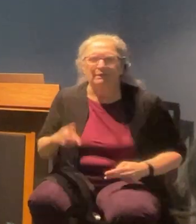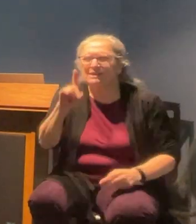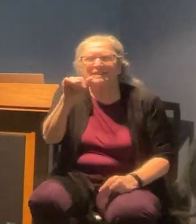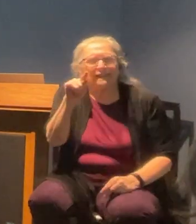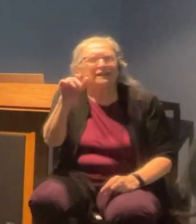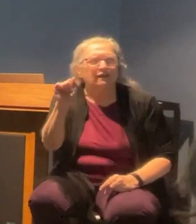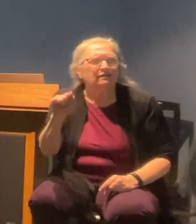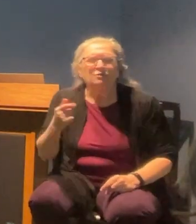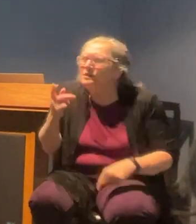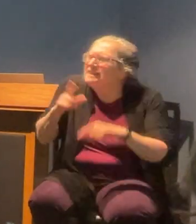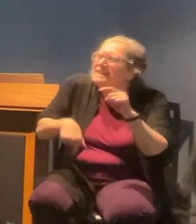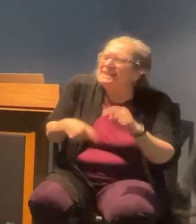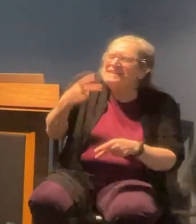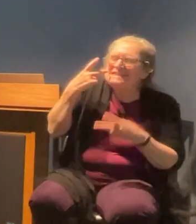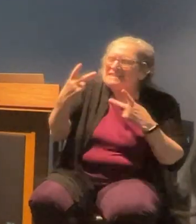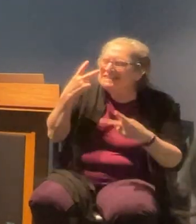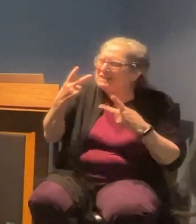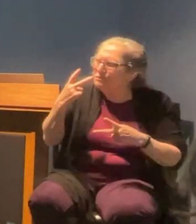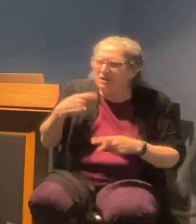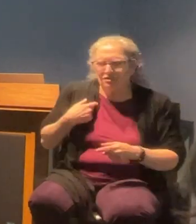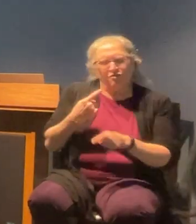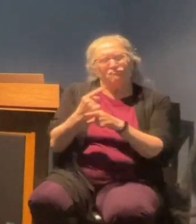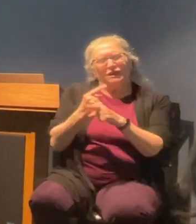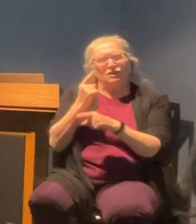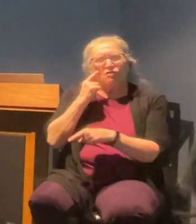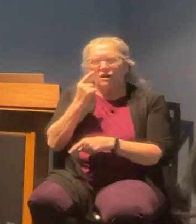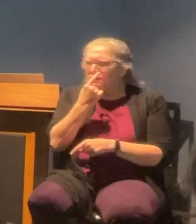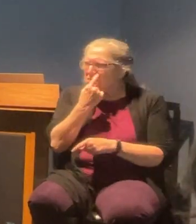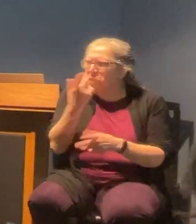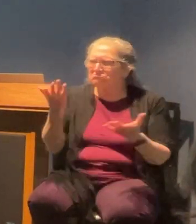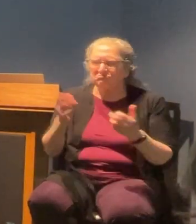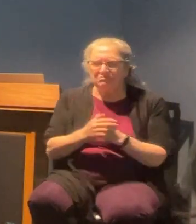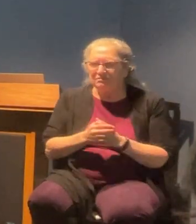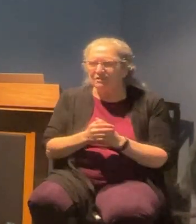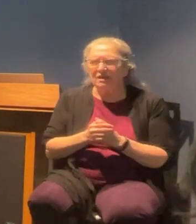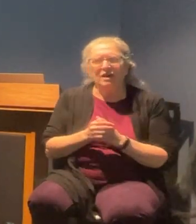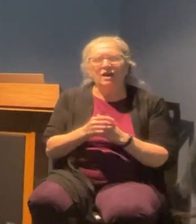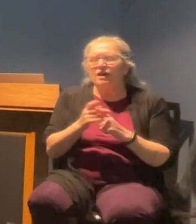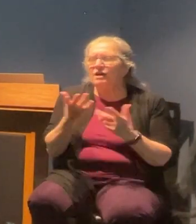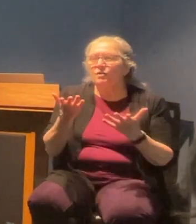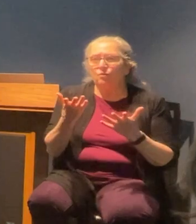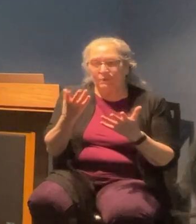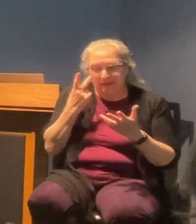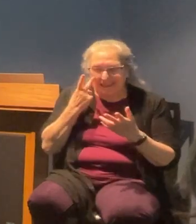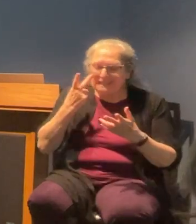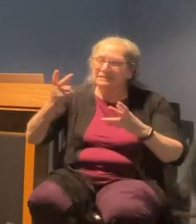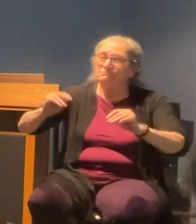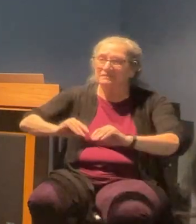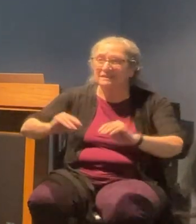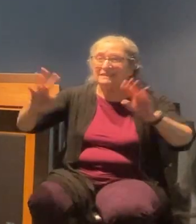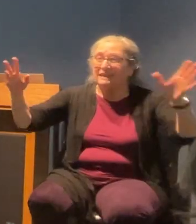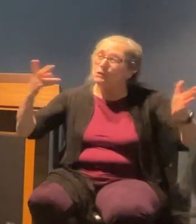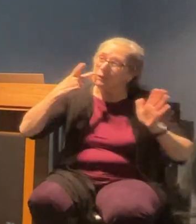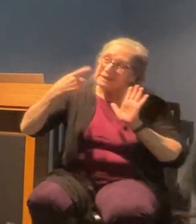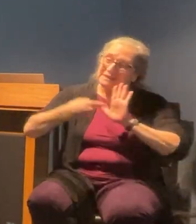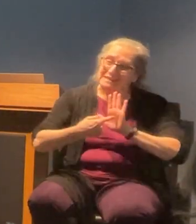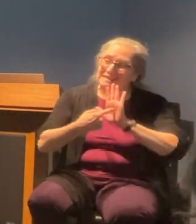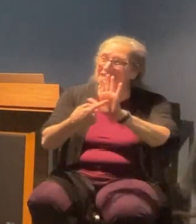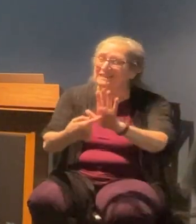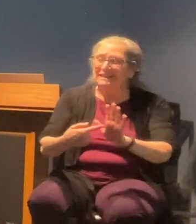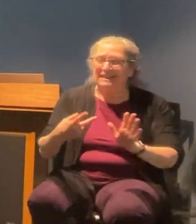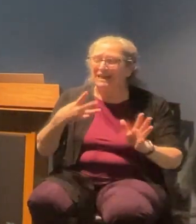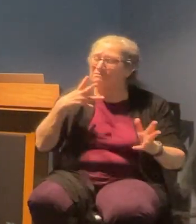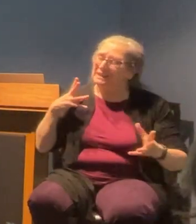see with our regular eyes, and kind of make it very visible and kind of central and integral to the